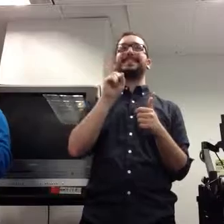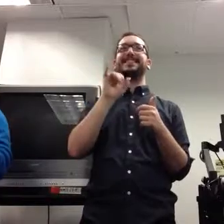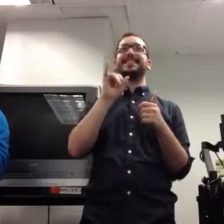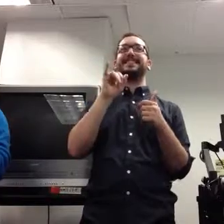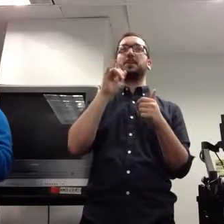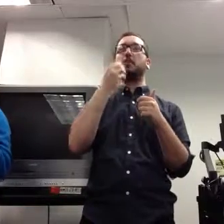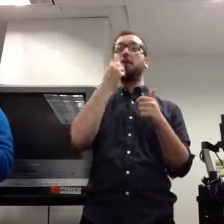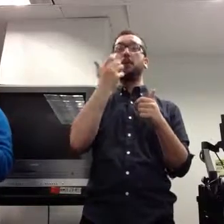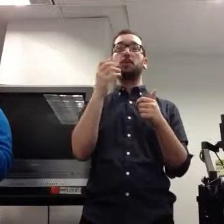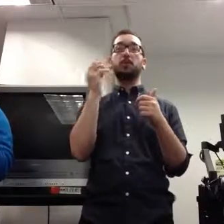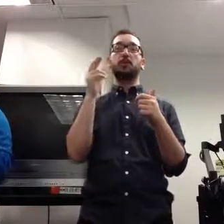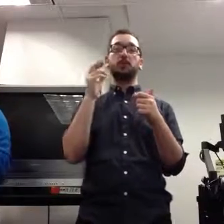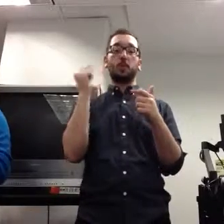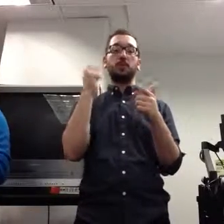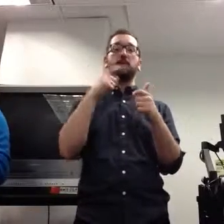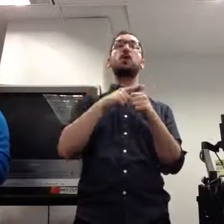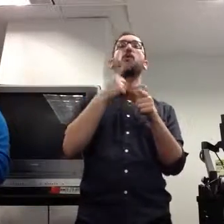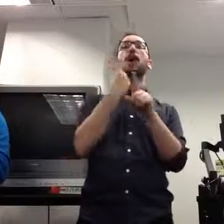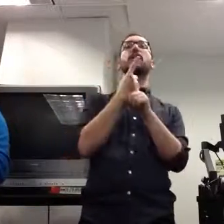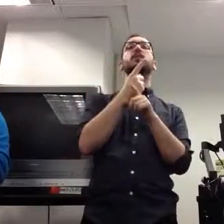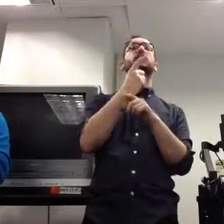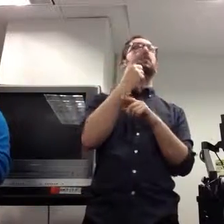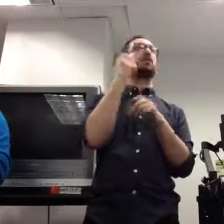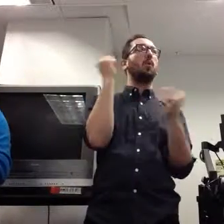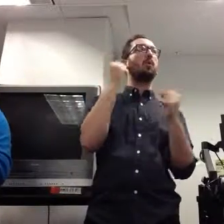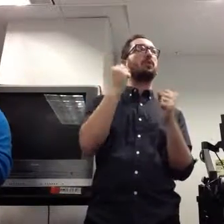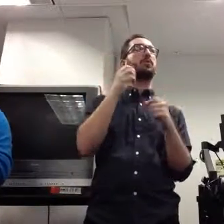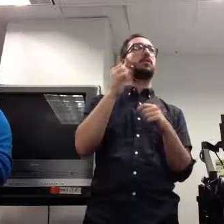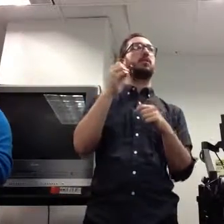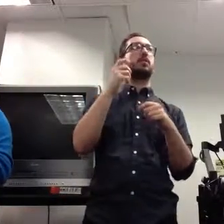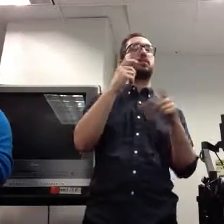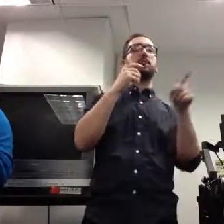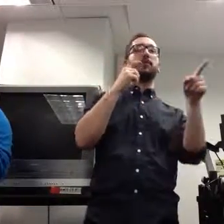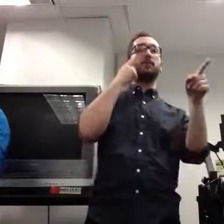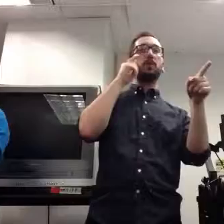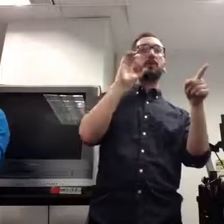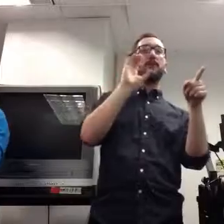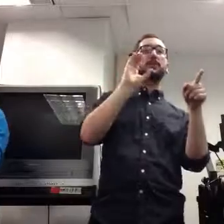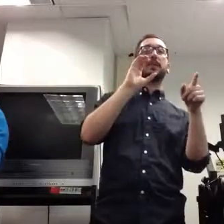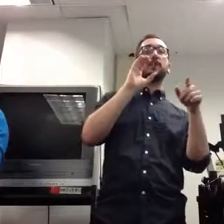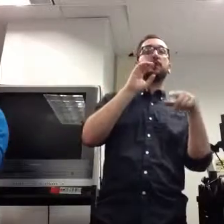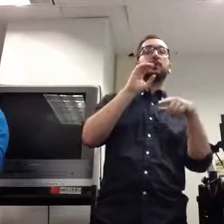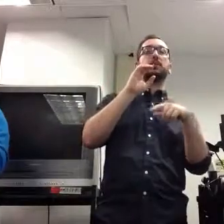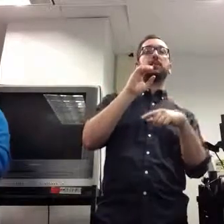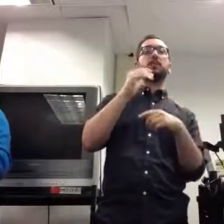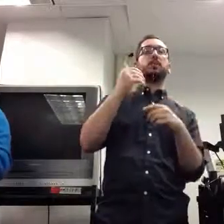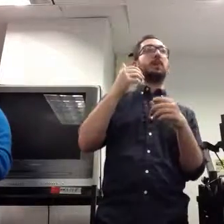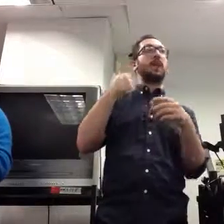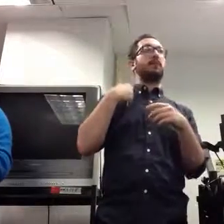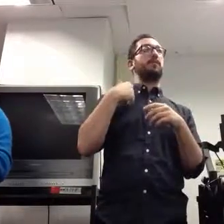Okay. When you take, example, condensation, and you take water from a gas